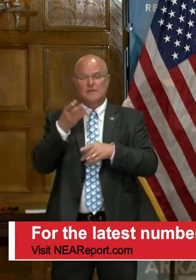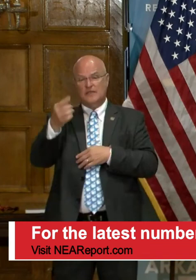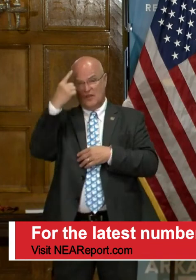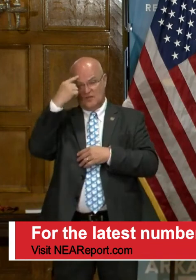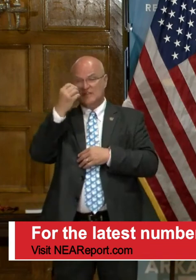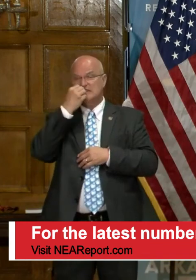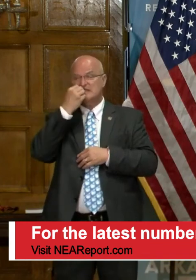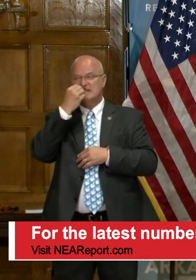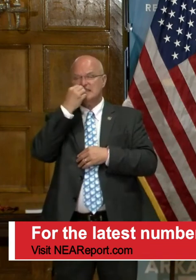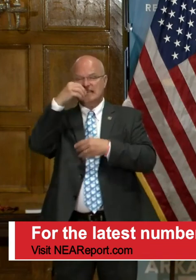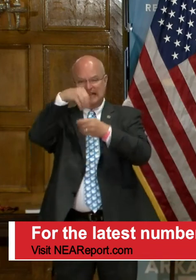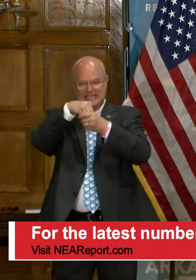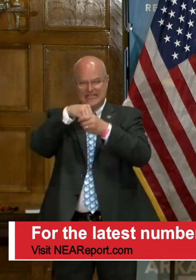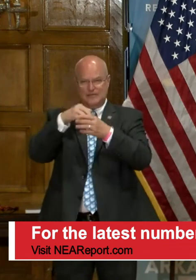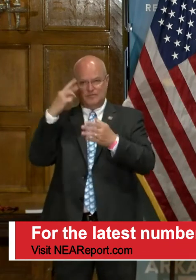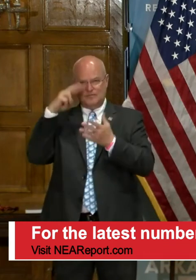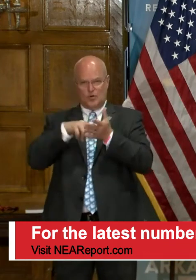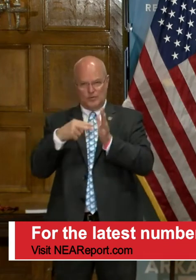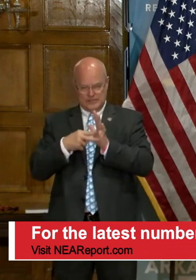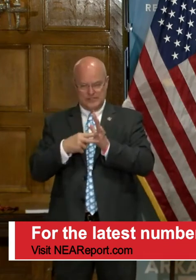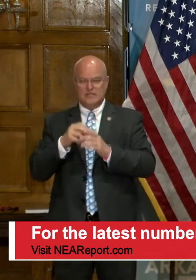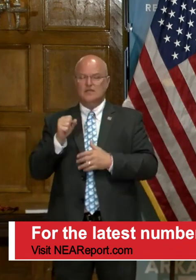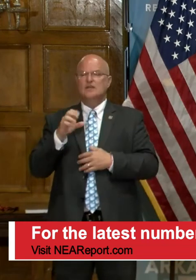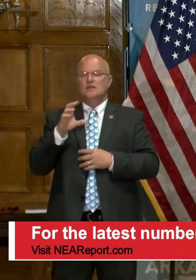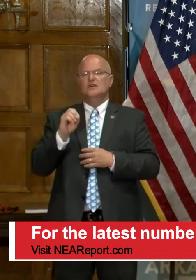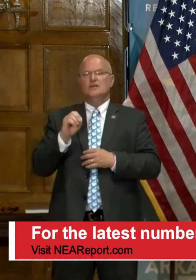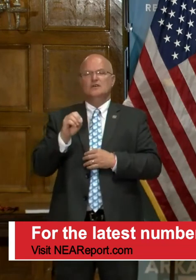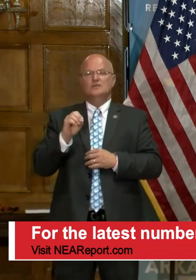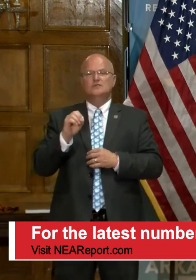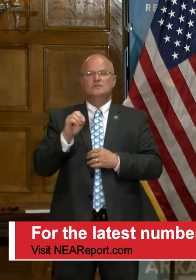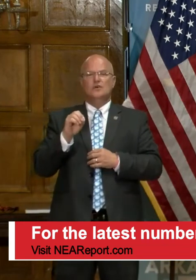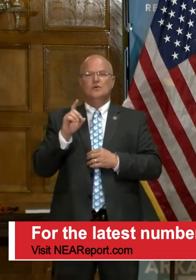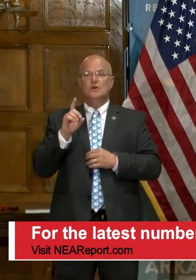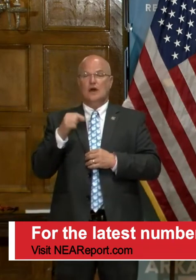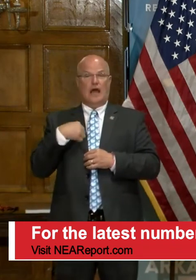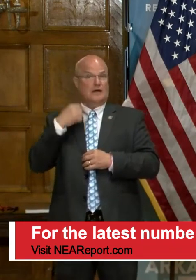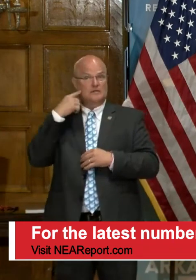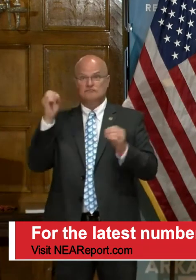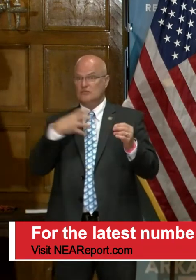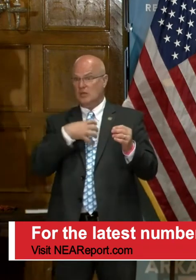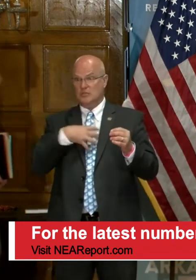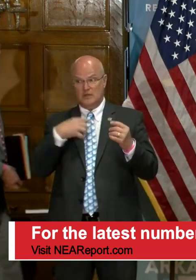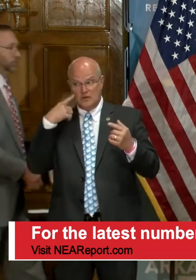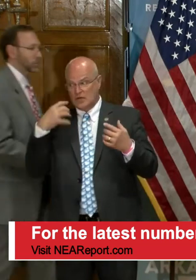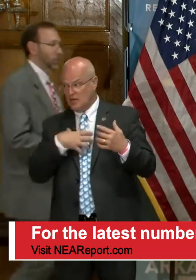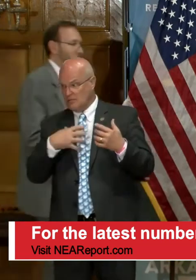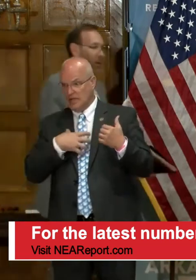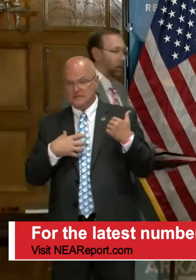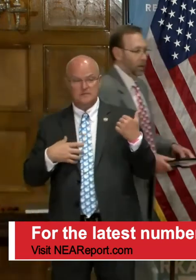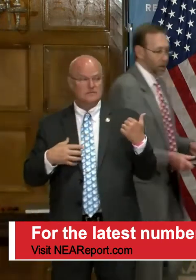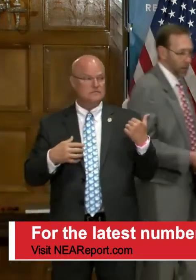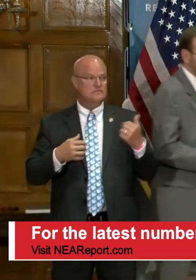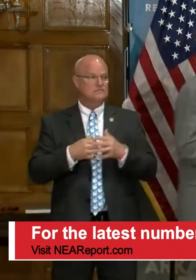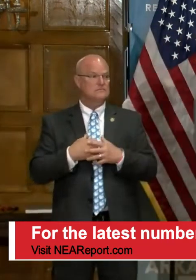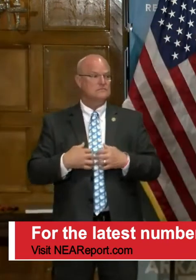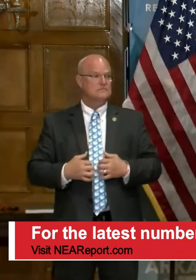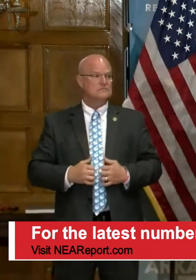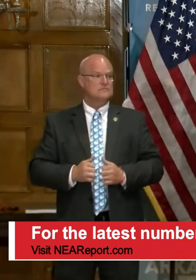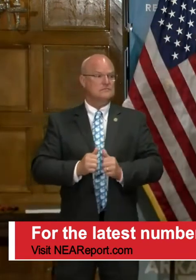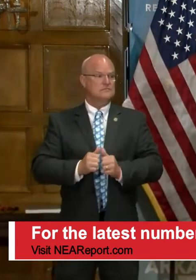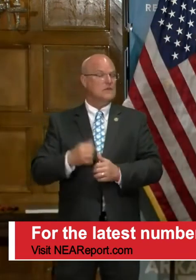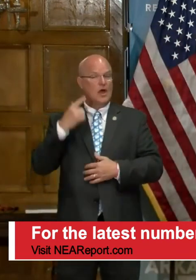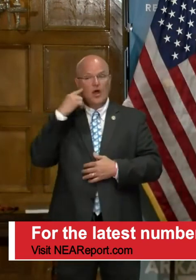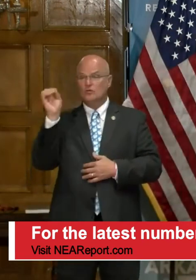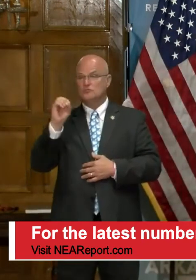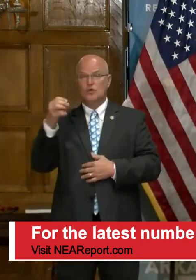there for dine-in purposes. And so, Doctor, I haven't heard any complaints. Have you had any?